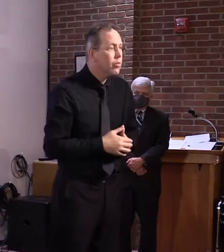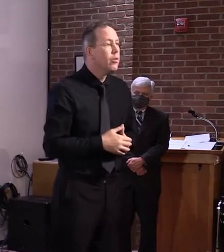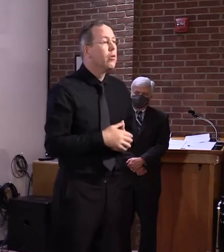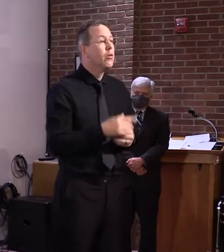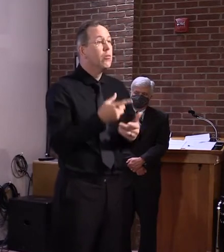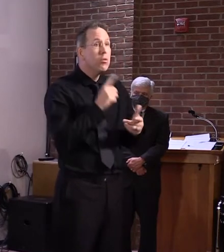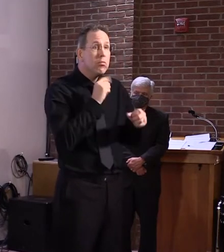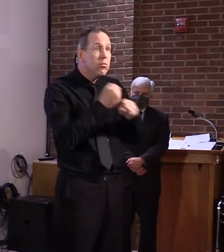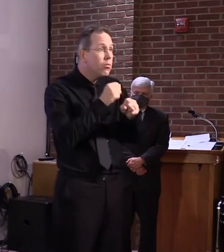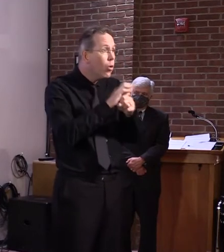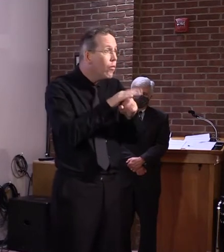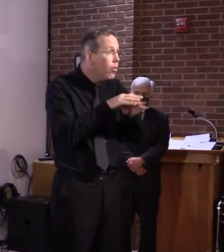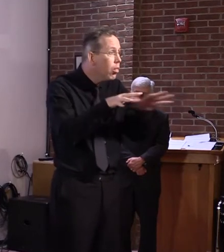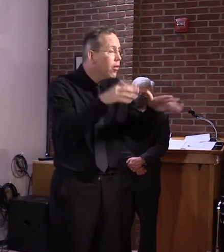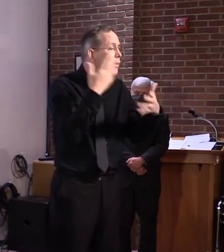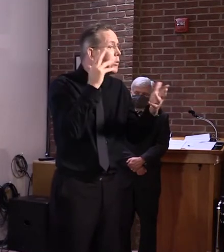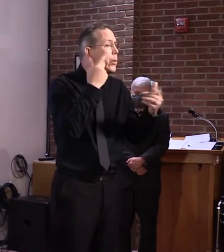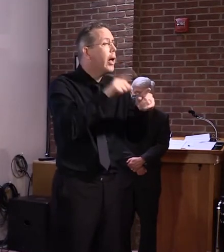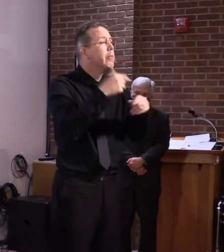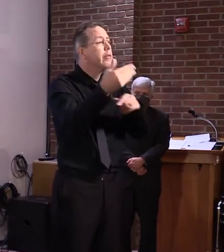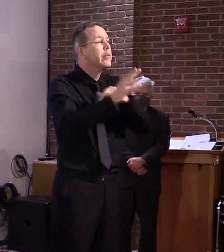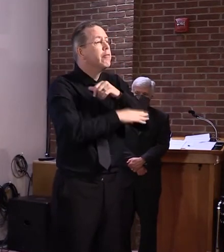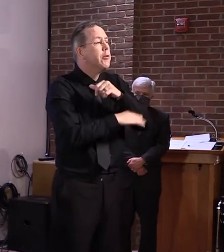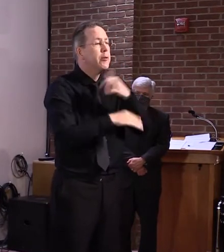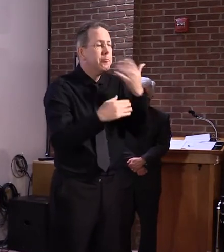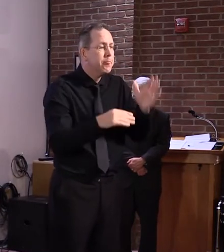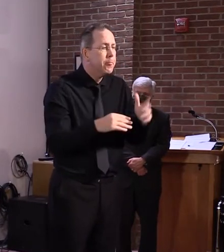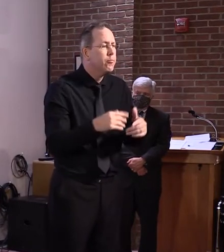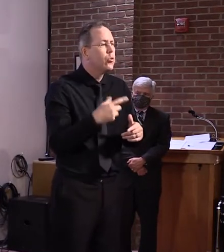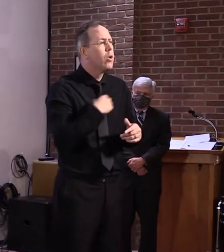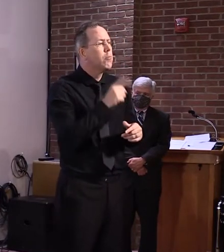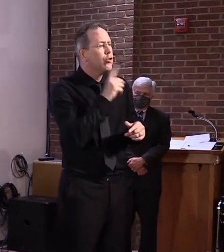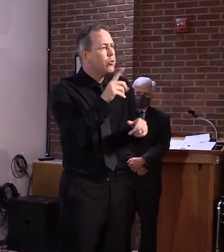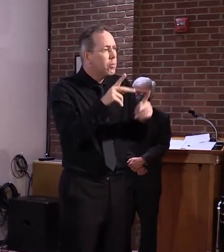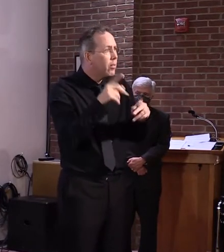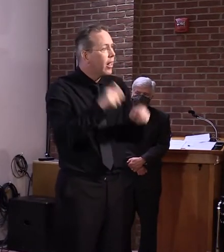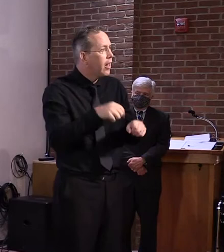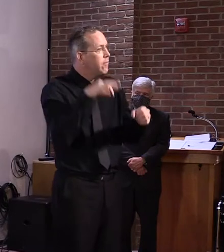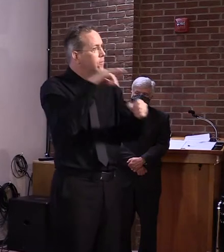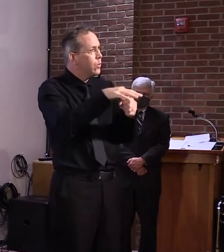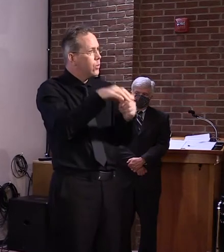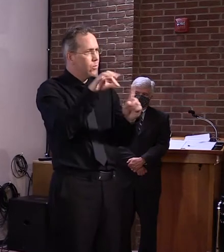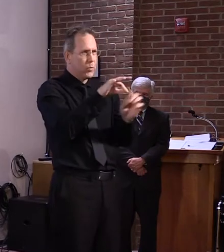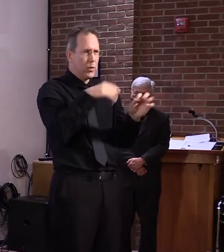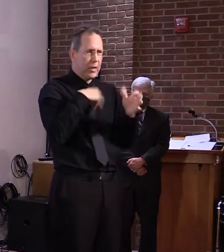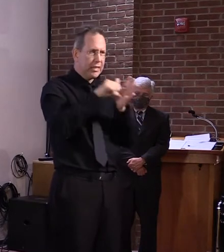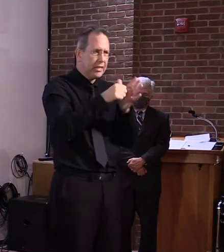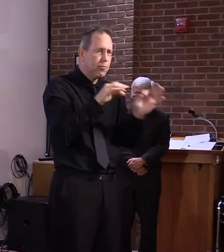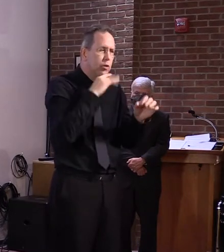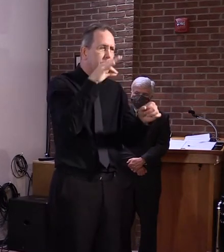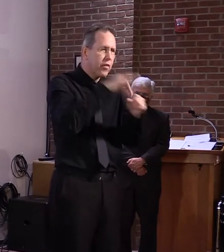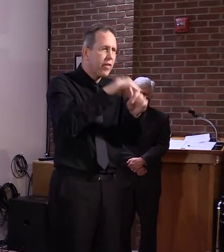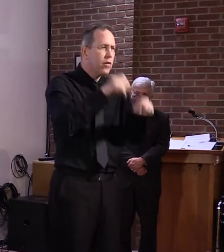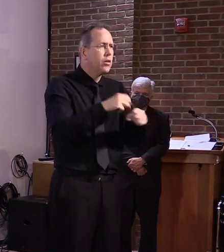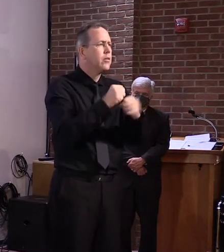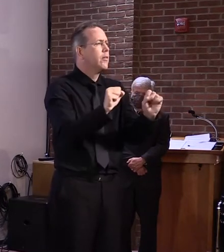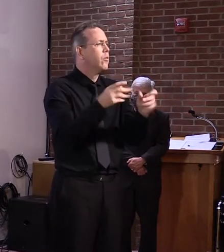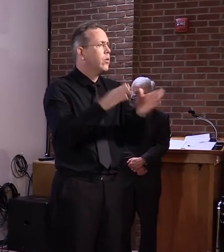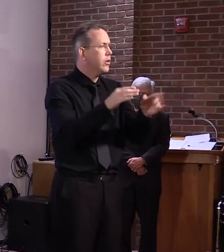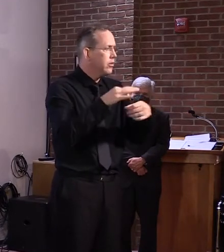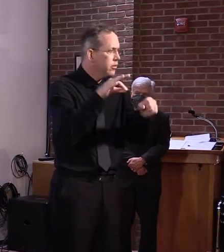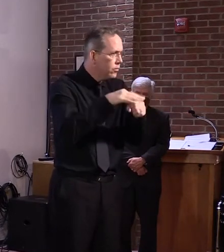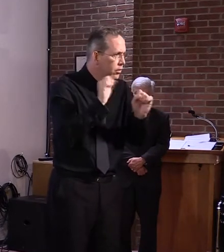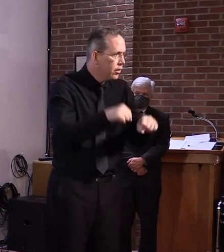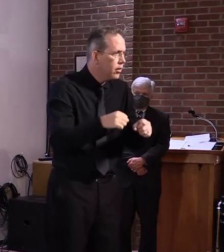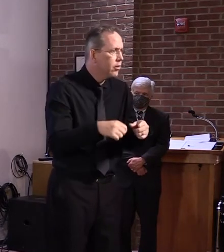to make sure that people have the opportunity to vote. And they're the experts in the field. And if they can, if the